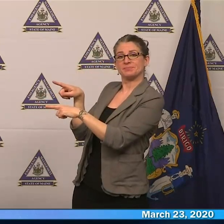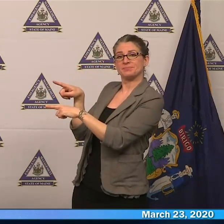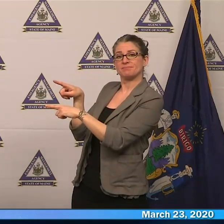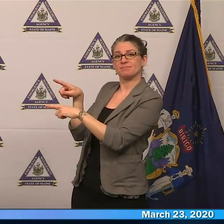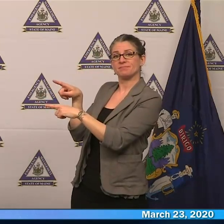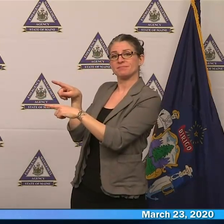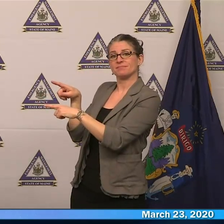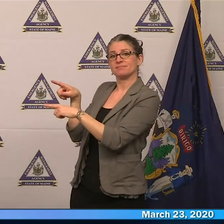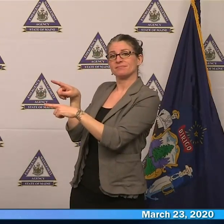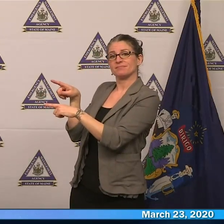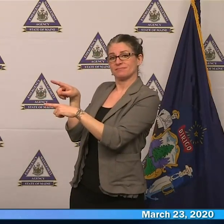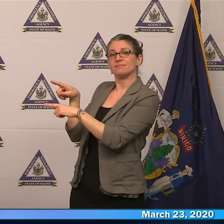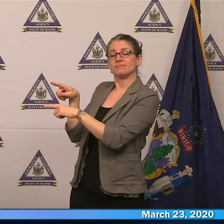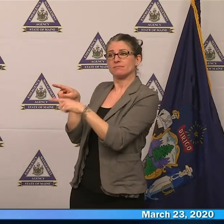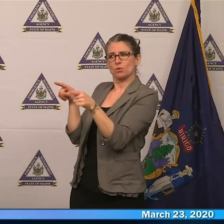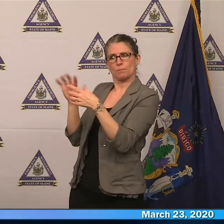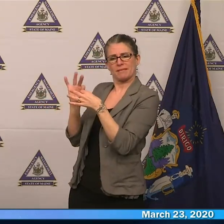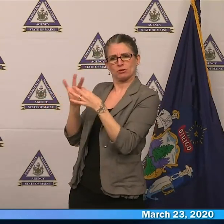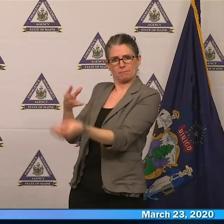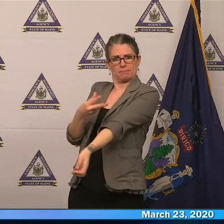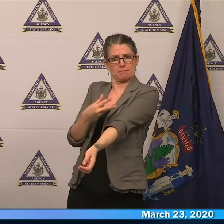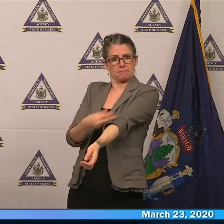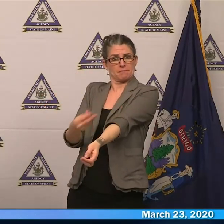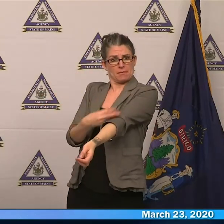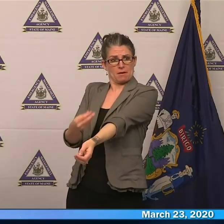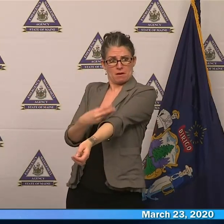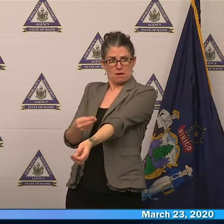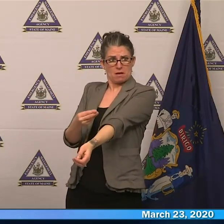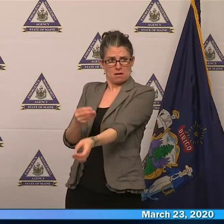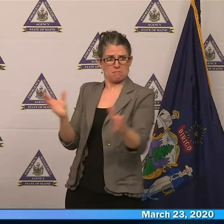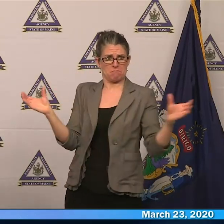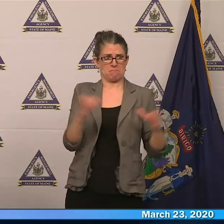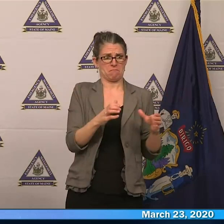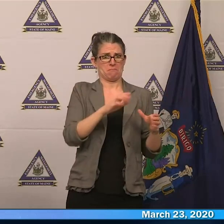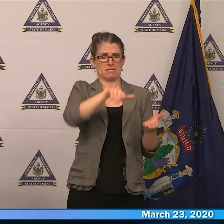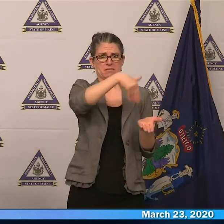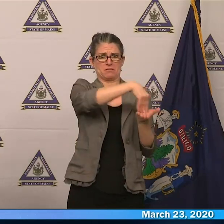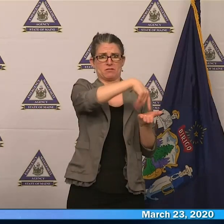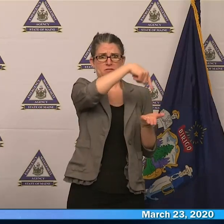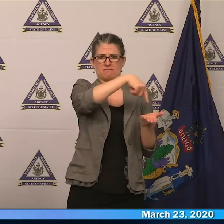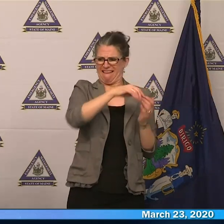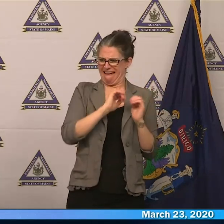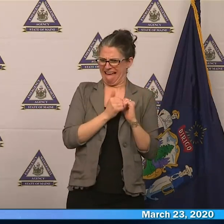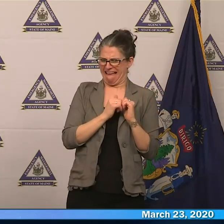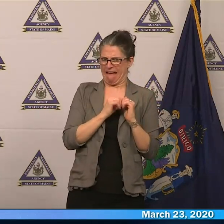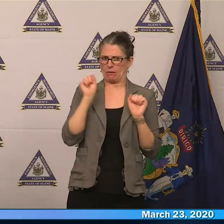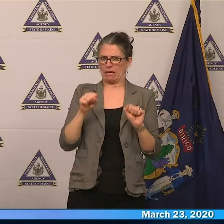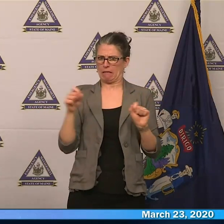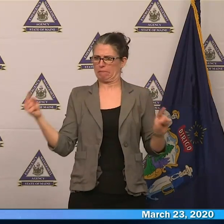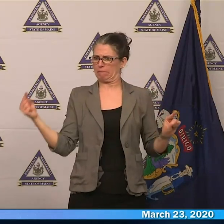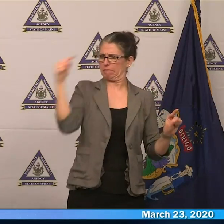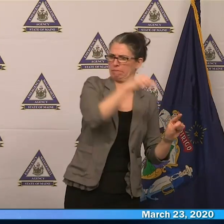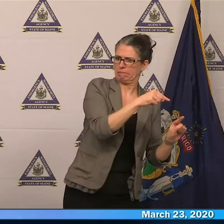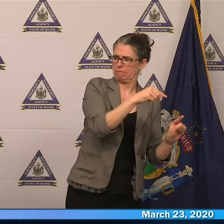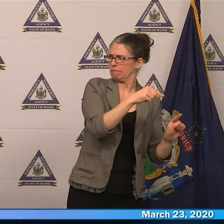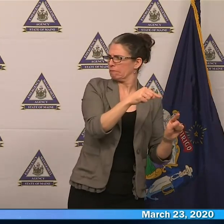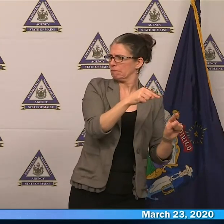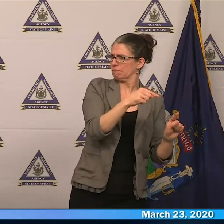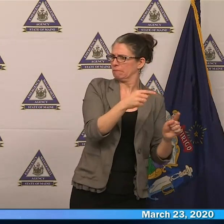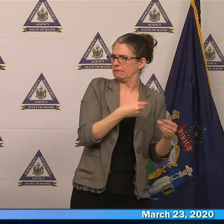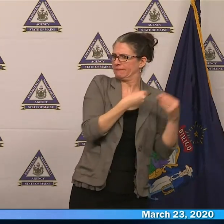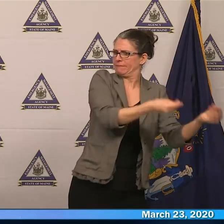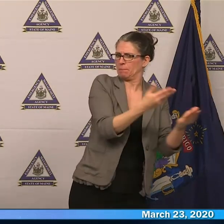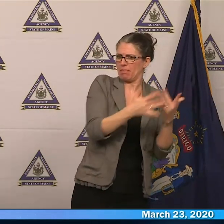blood drives. Yep. The only way to alleviate that shortage is to have blood collections and donations. What's your advice about